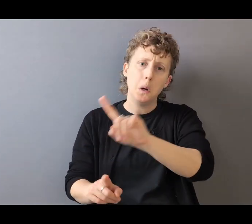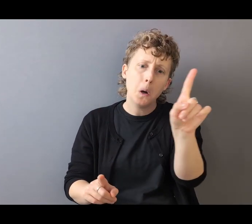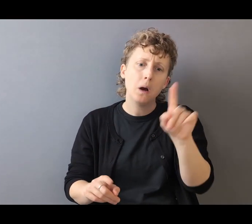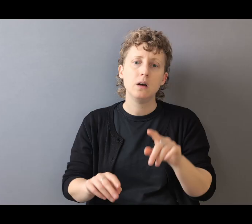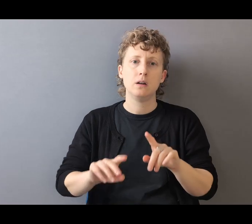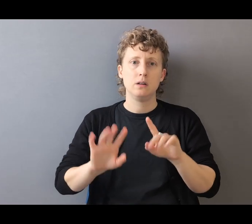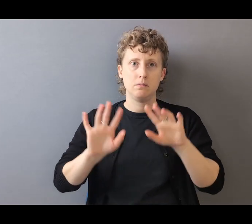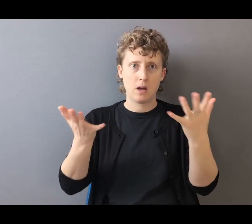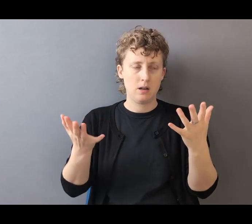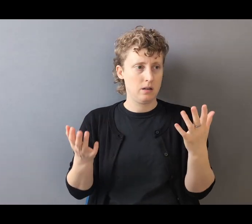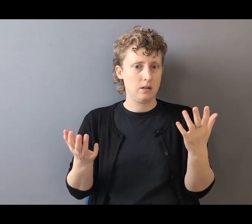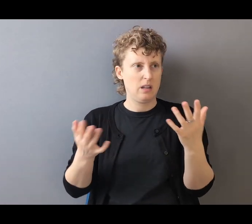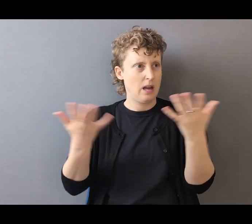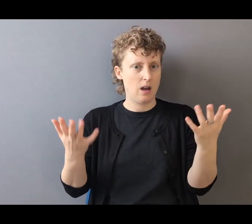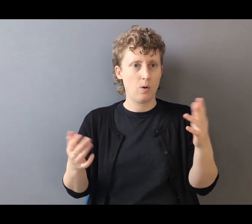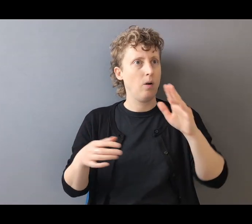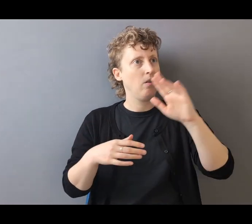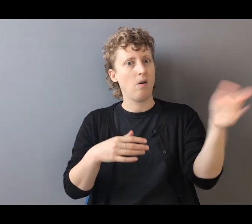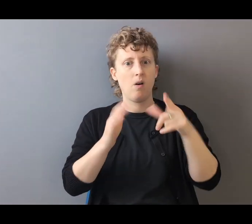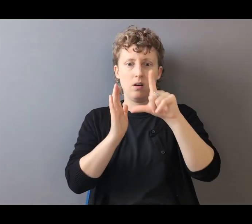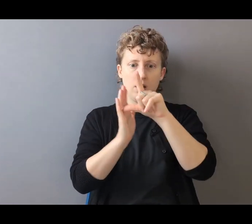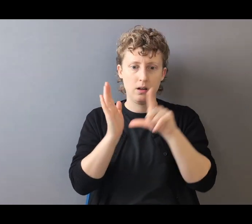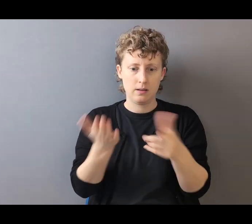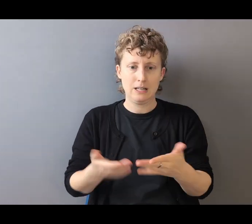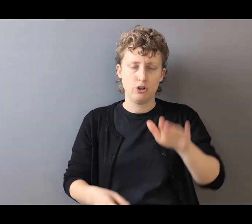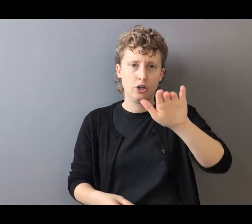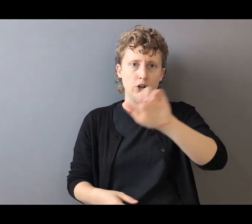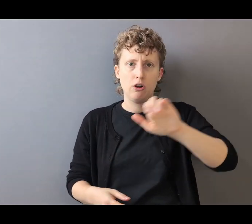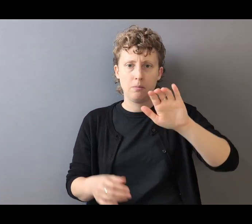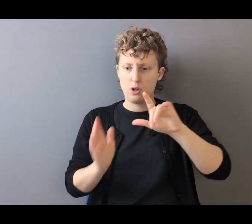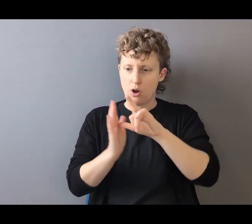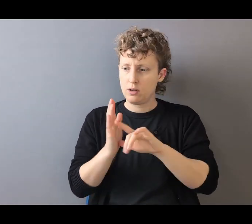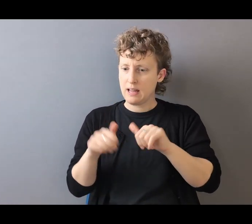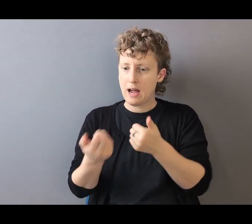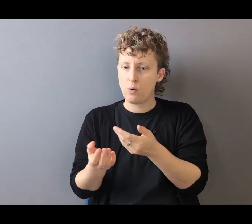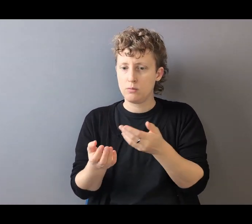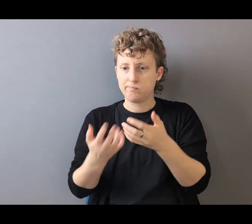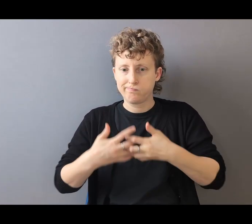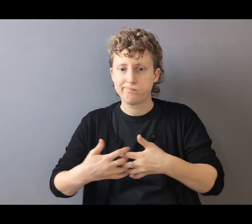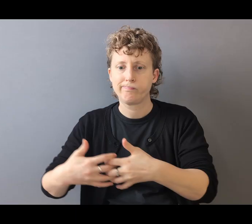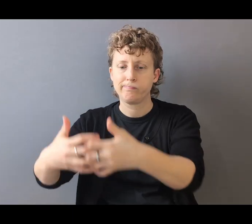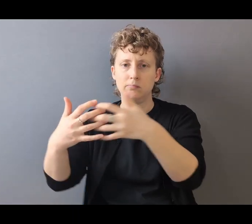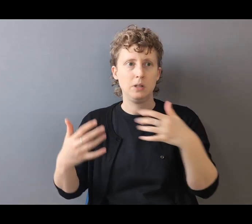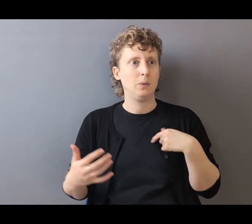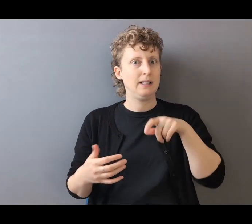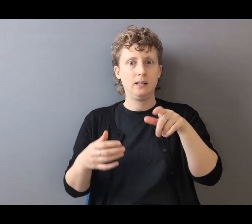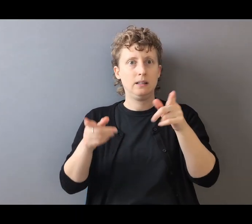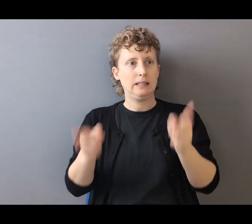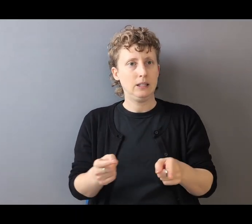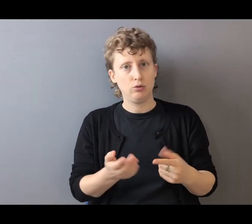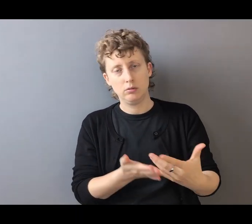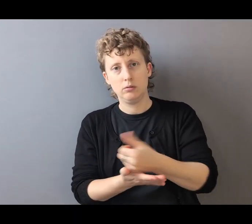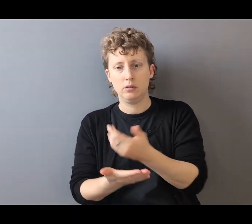Europe is being applied on the ground, sometimes we need evidence and we need experts to support us sometimes assess, okay, how are